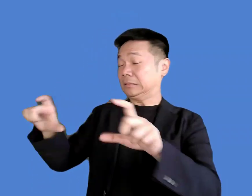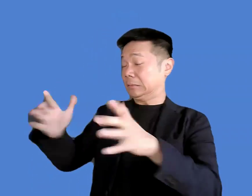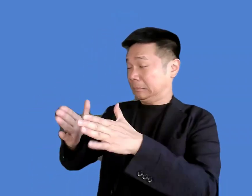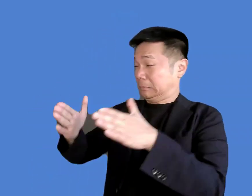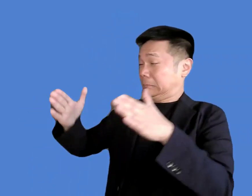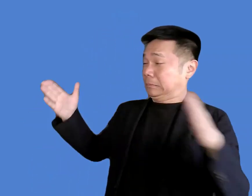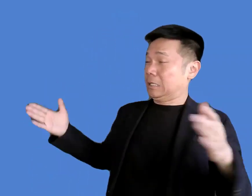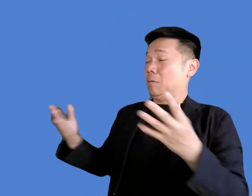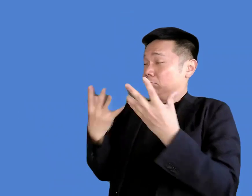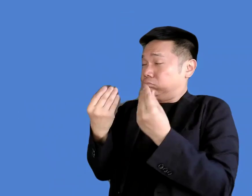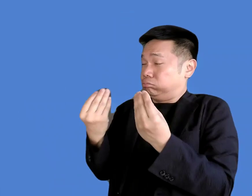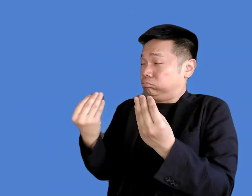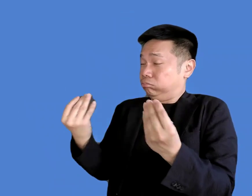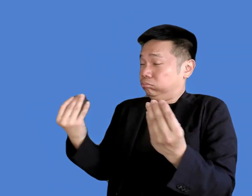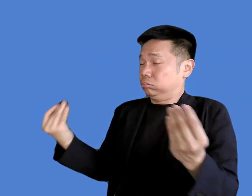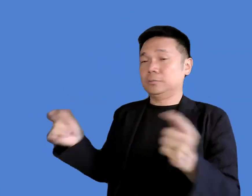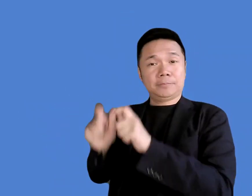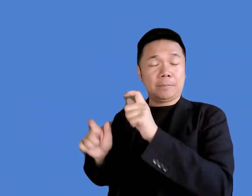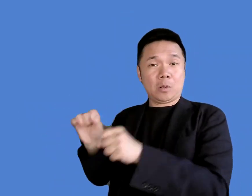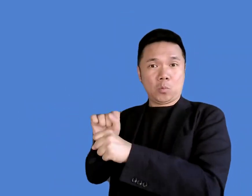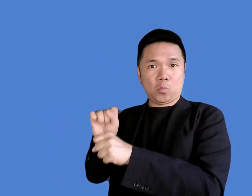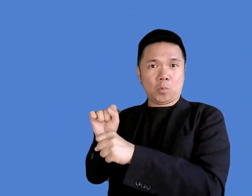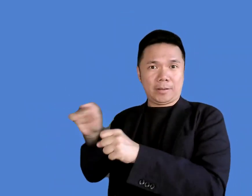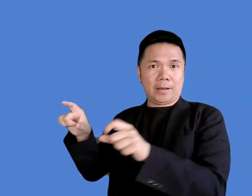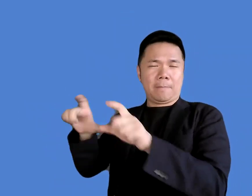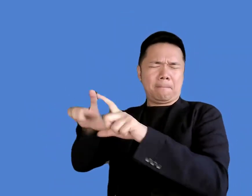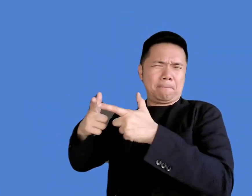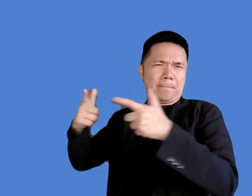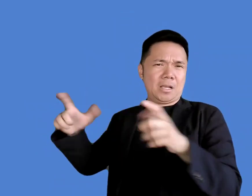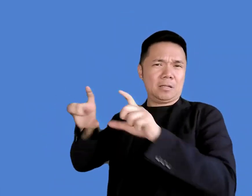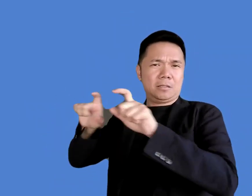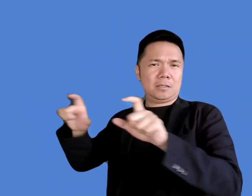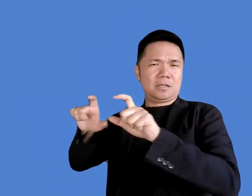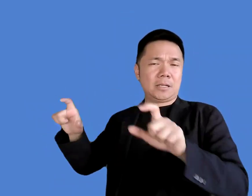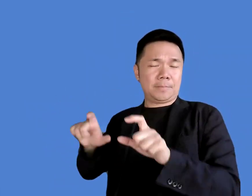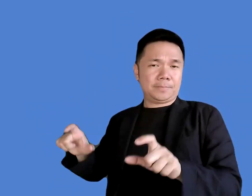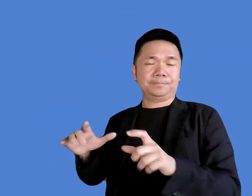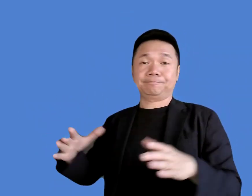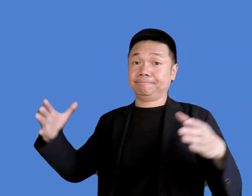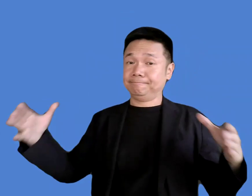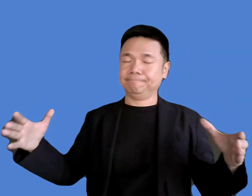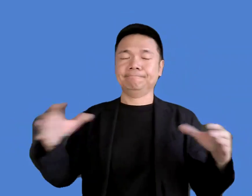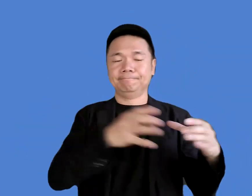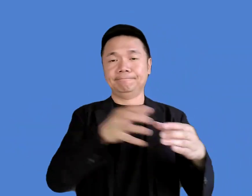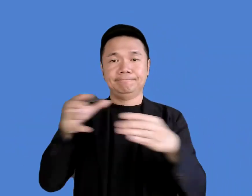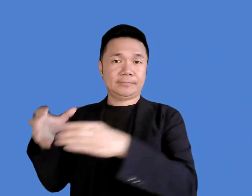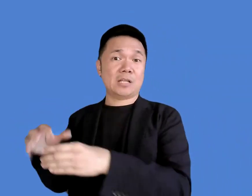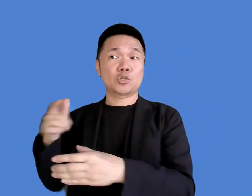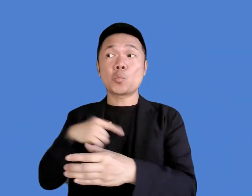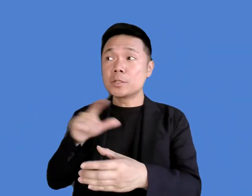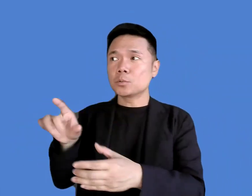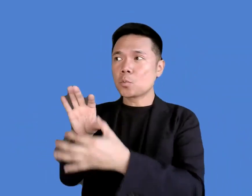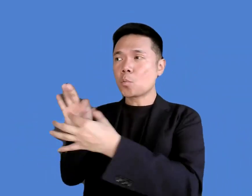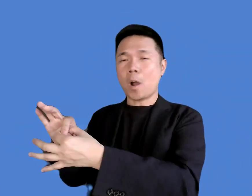and thousands of people. So we need to embrace this diversity and further build it into the private sector at large